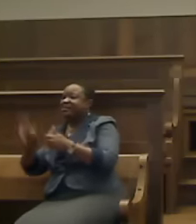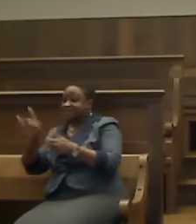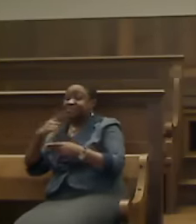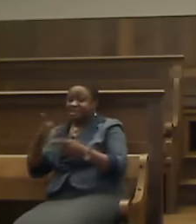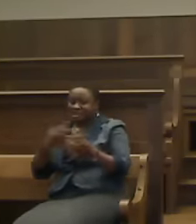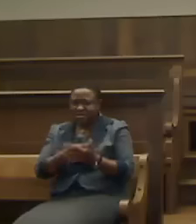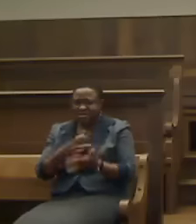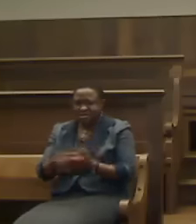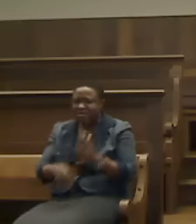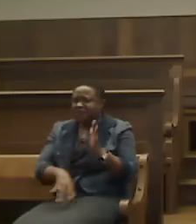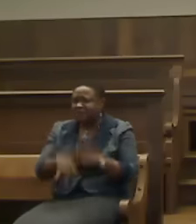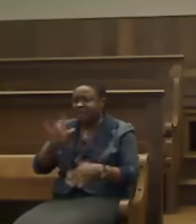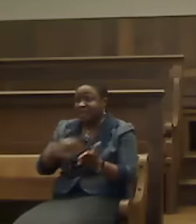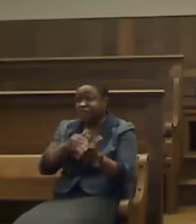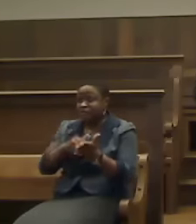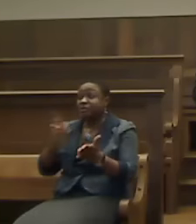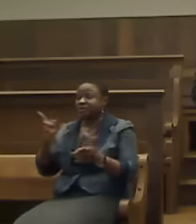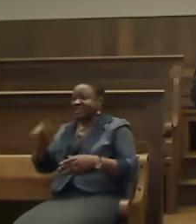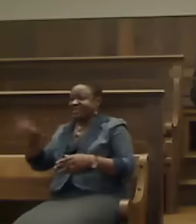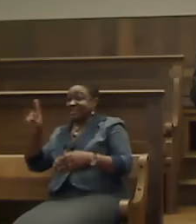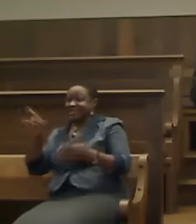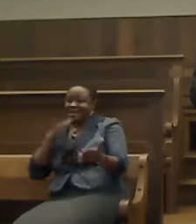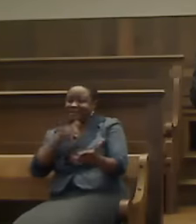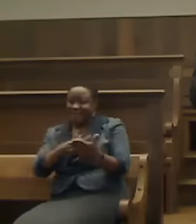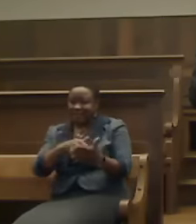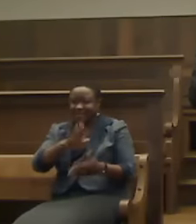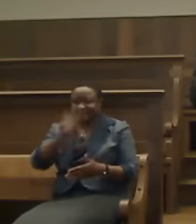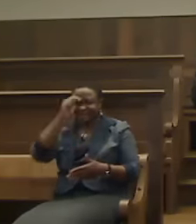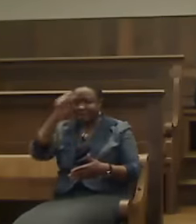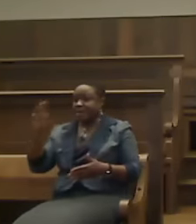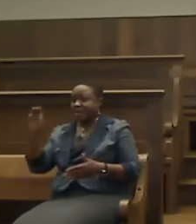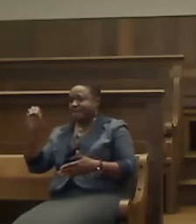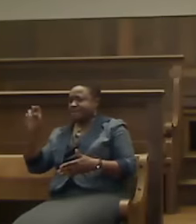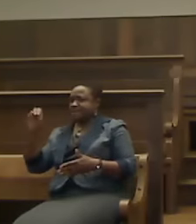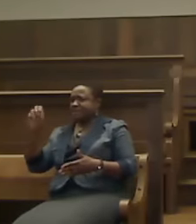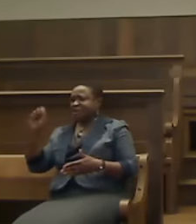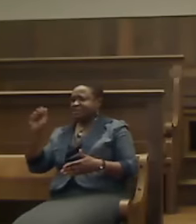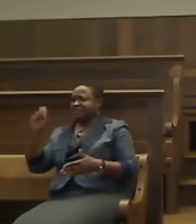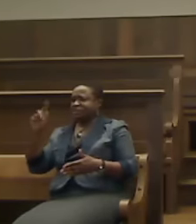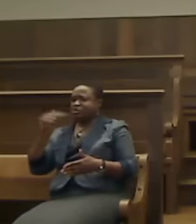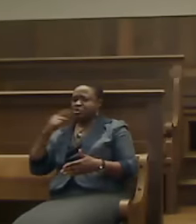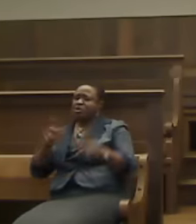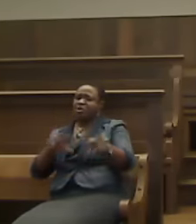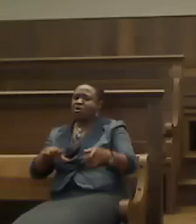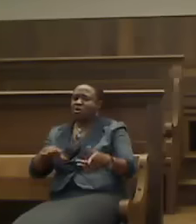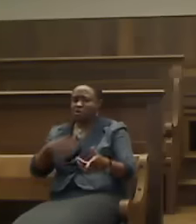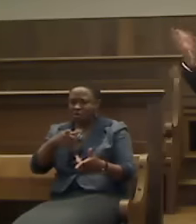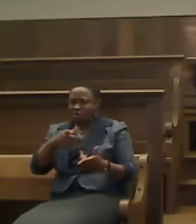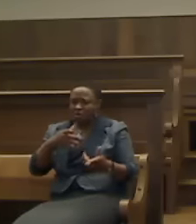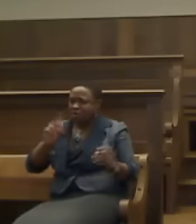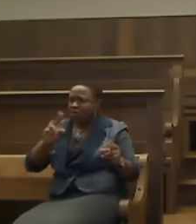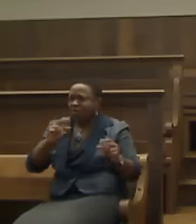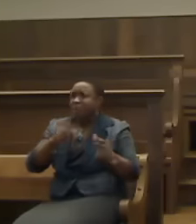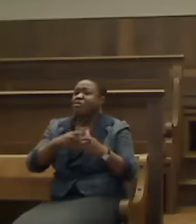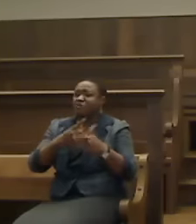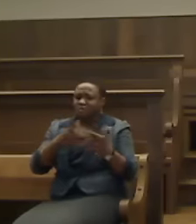attacked. First he was attacked theoretically, you know, Monsanto will jump over on anything that someone says is bad about their product. Then he was